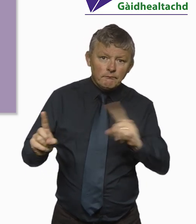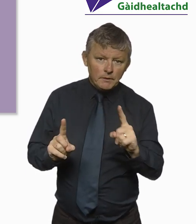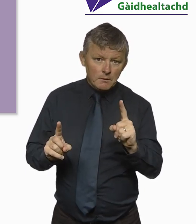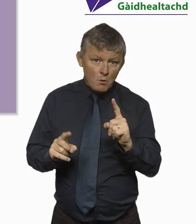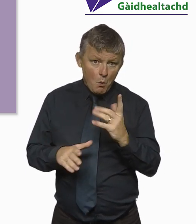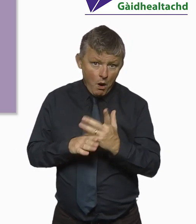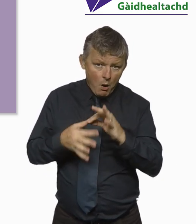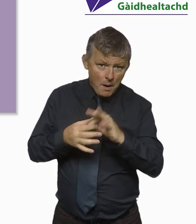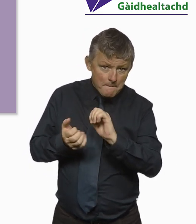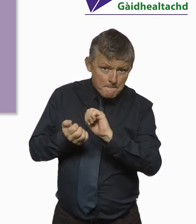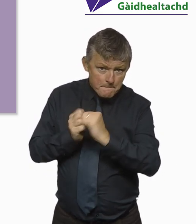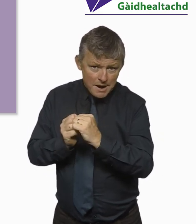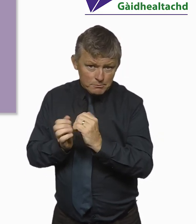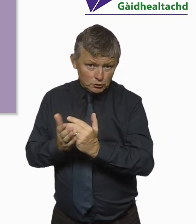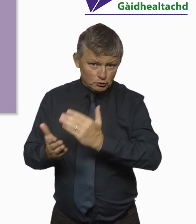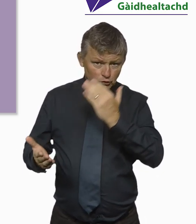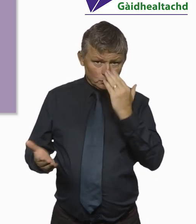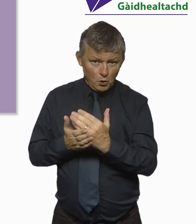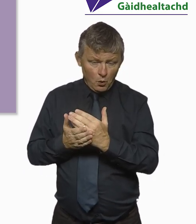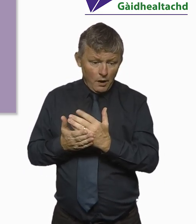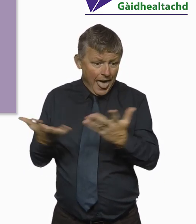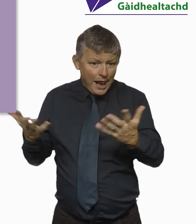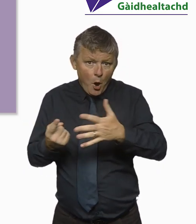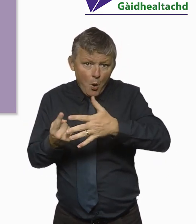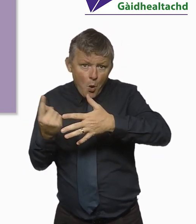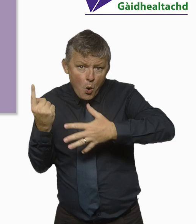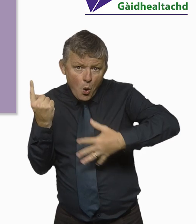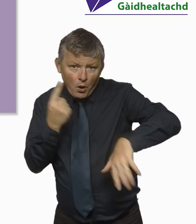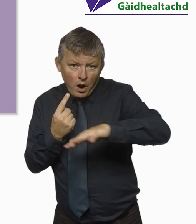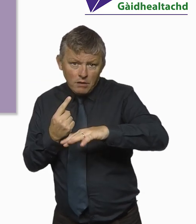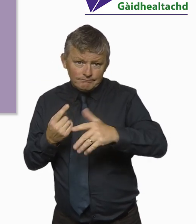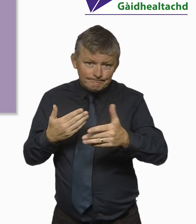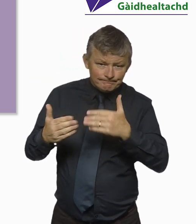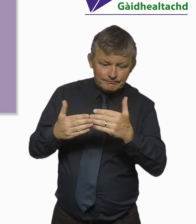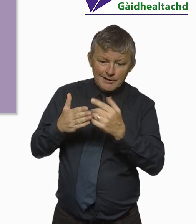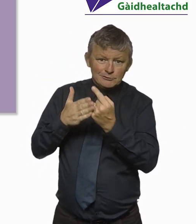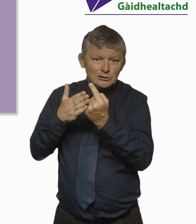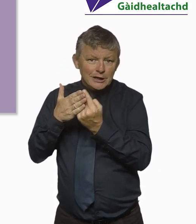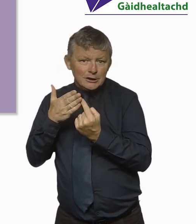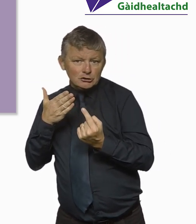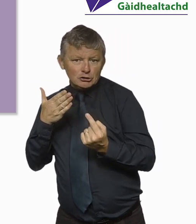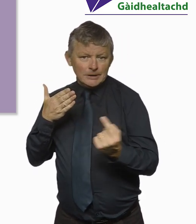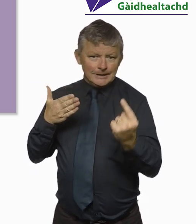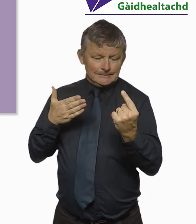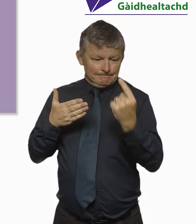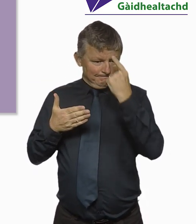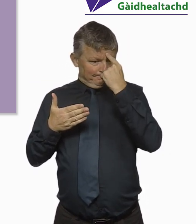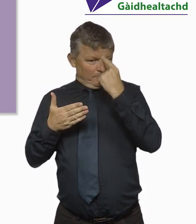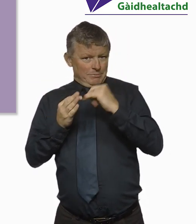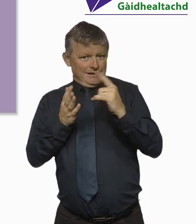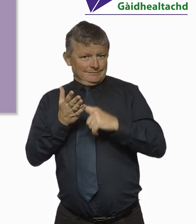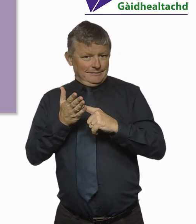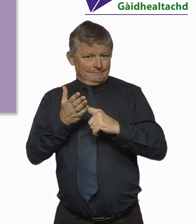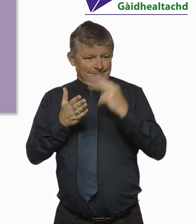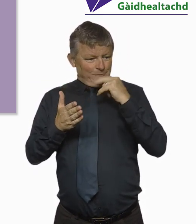Work with partners to make sure that any local work to deal with social isolation explicitly considers the needs of